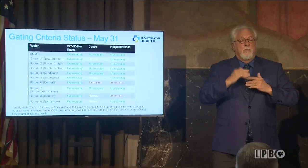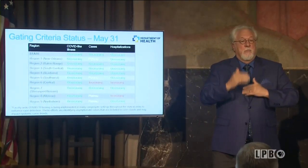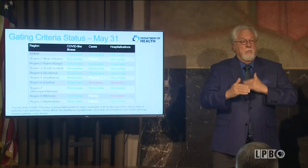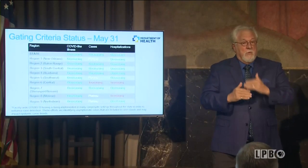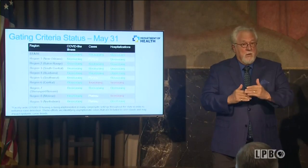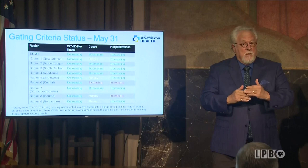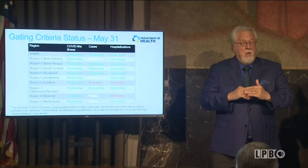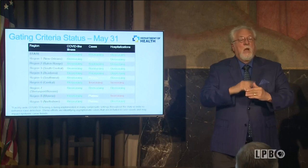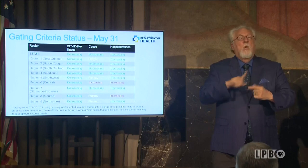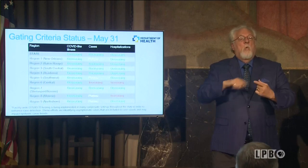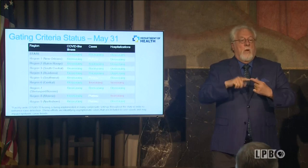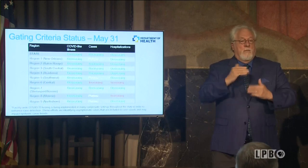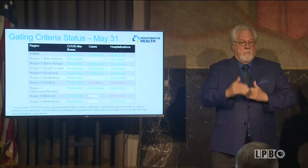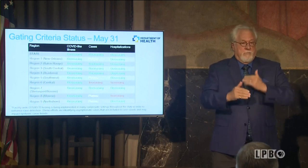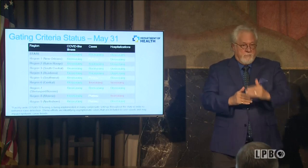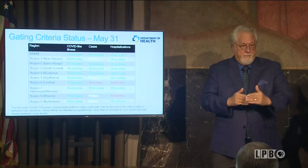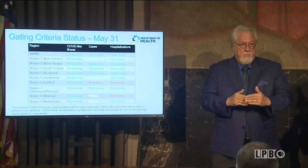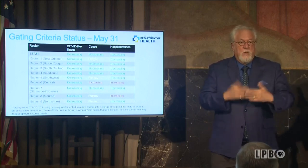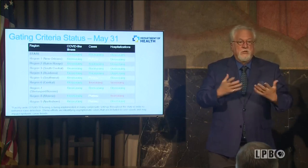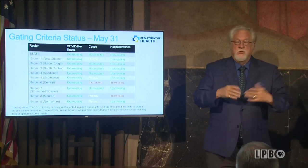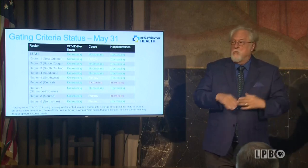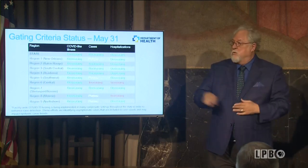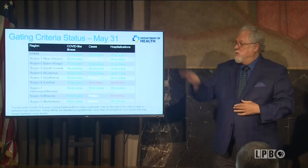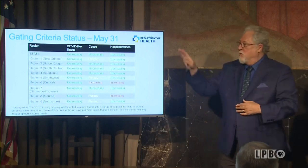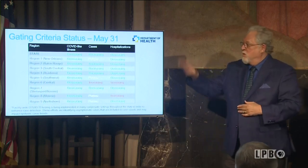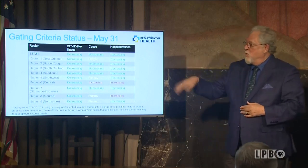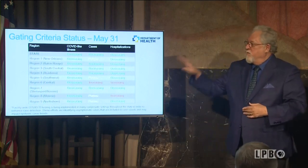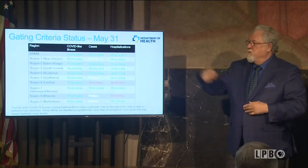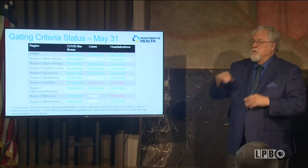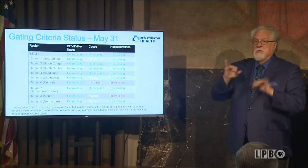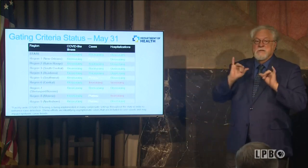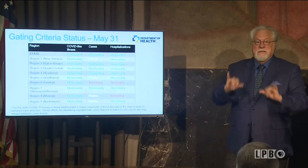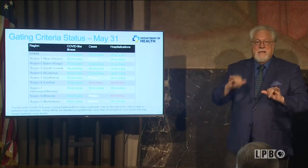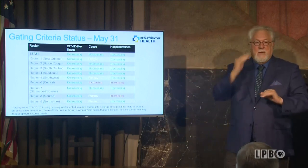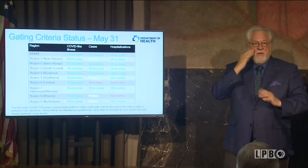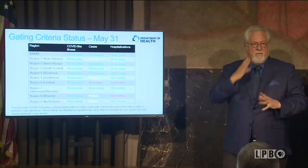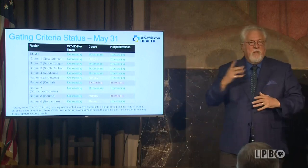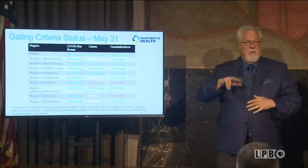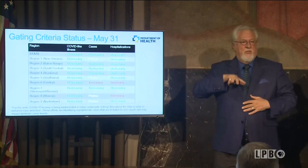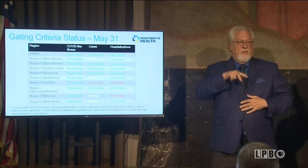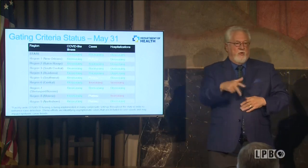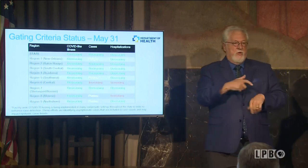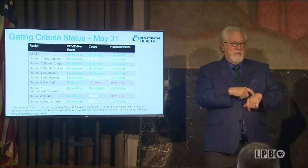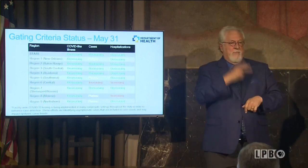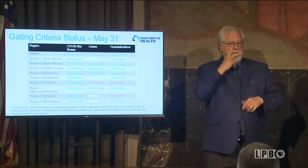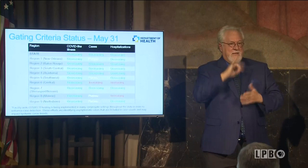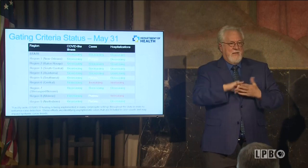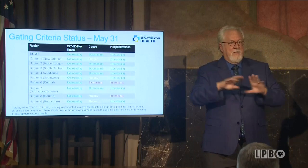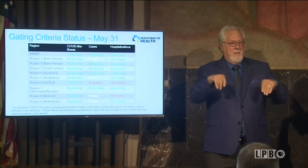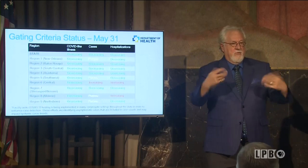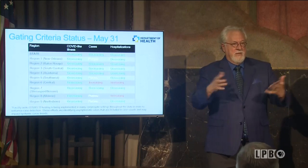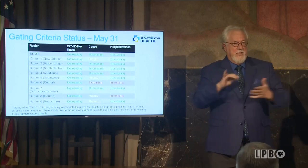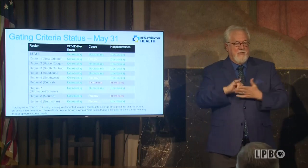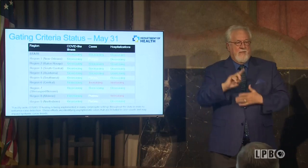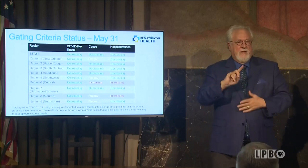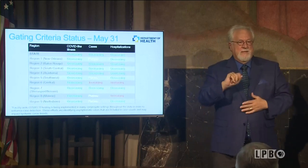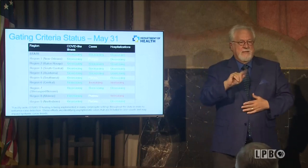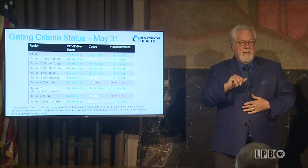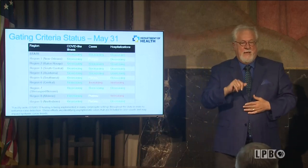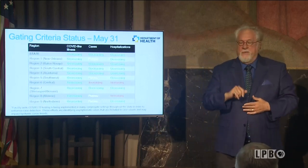progress. Just going through the same information, and this will be the third time that you've seen us present the data this